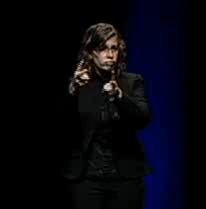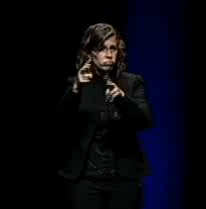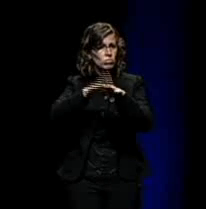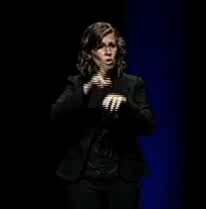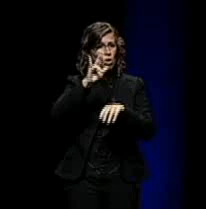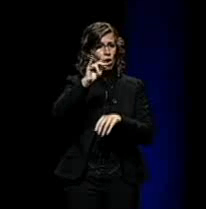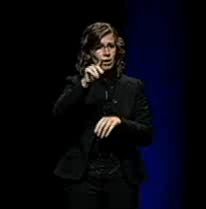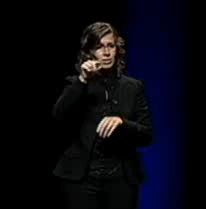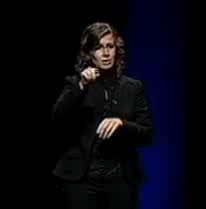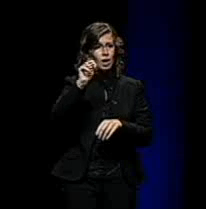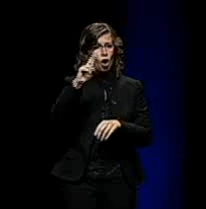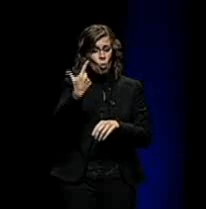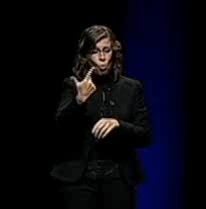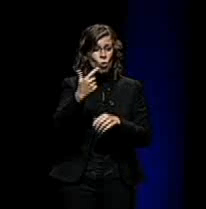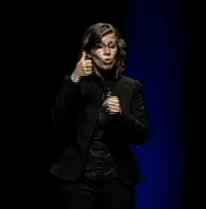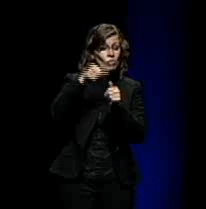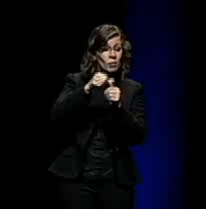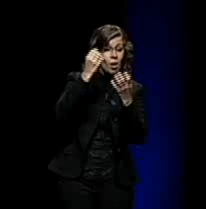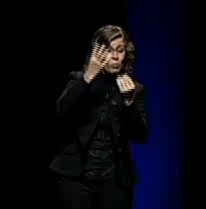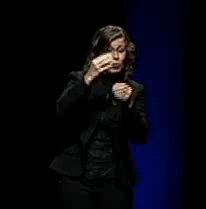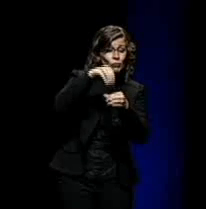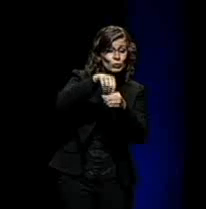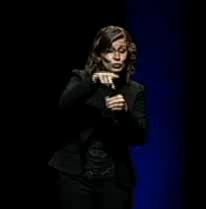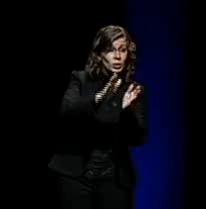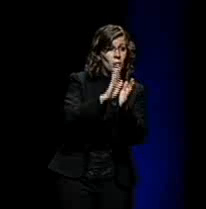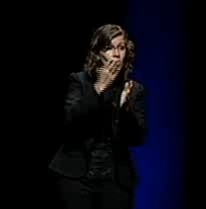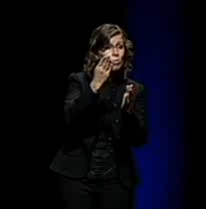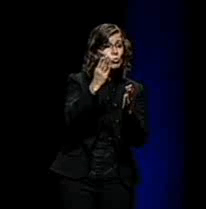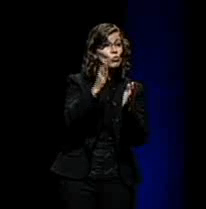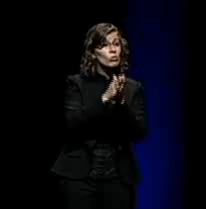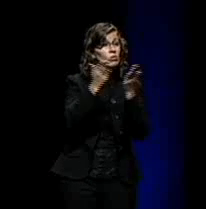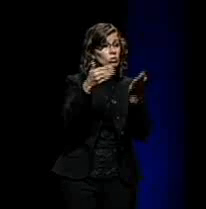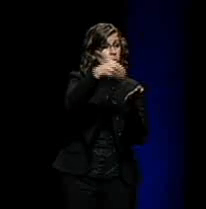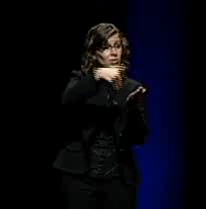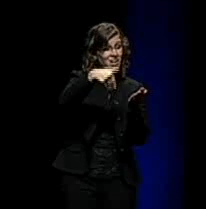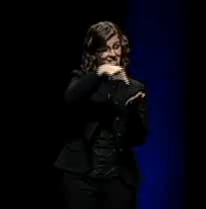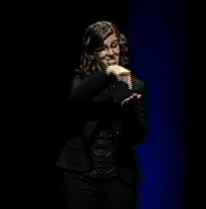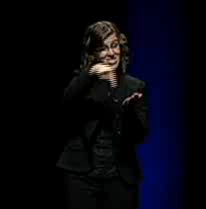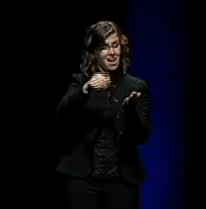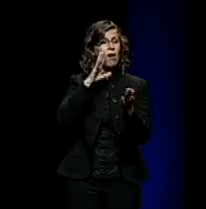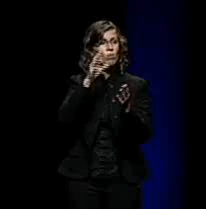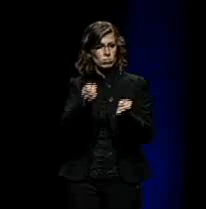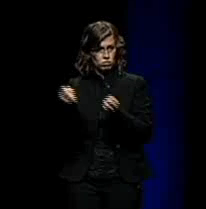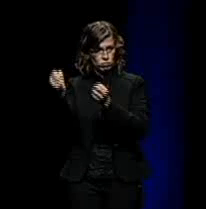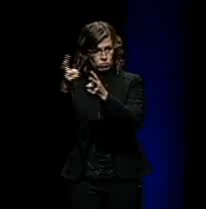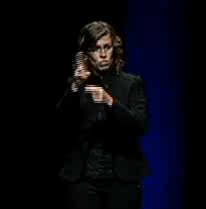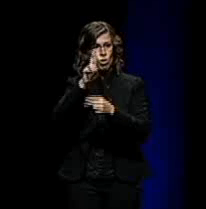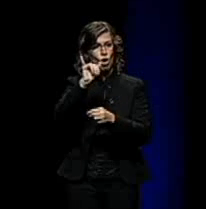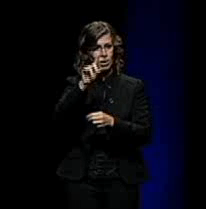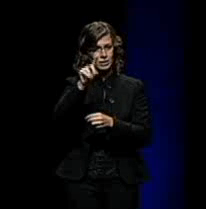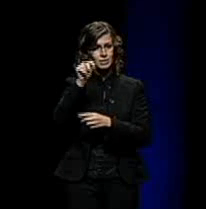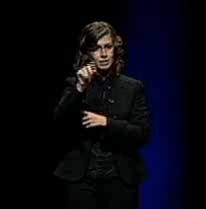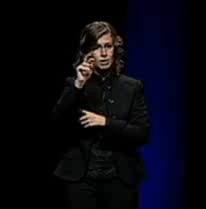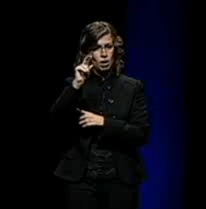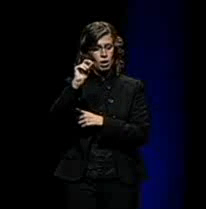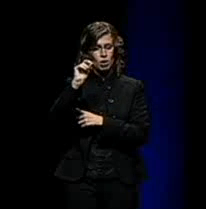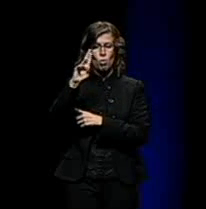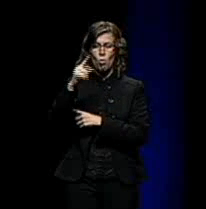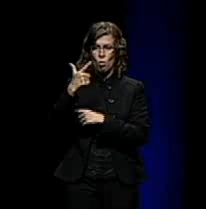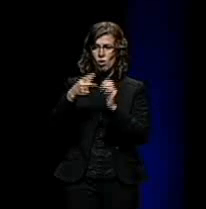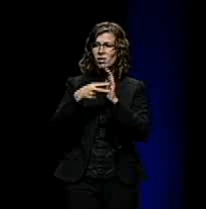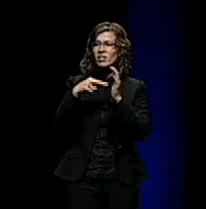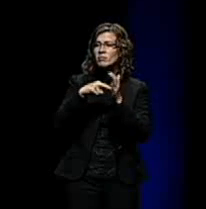your packet and more are up now on RID.org. So please watch in the